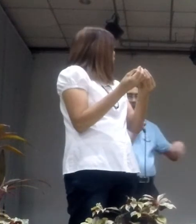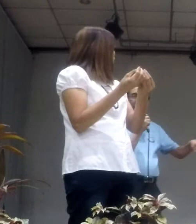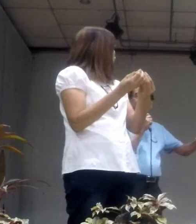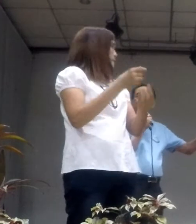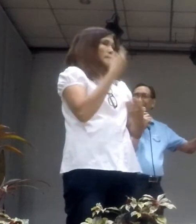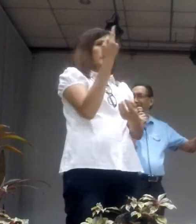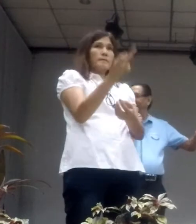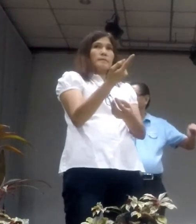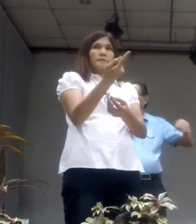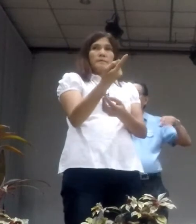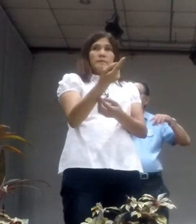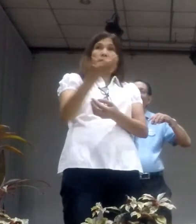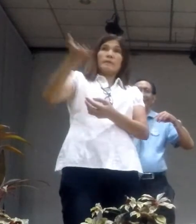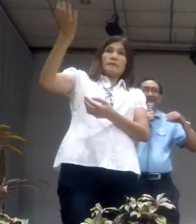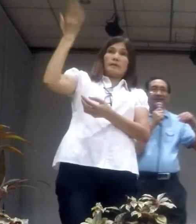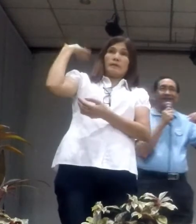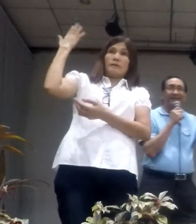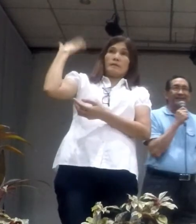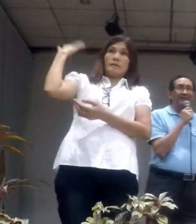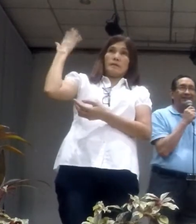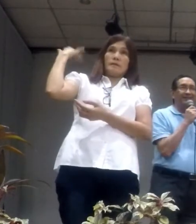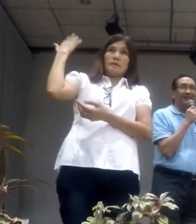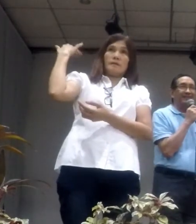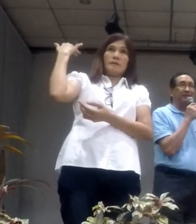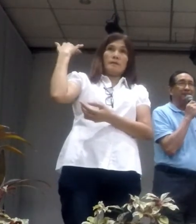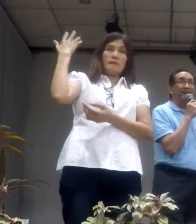one of our former